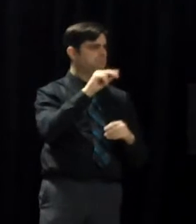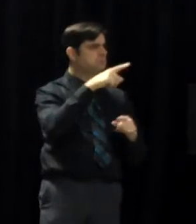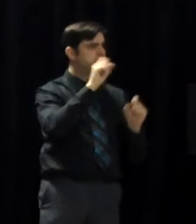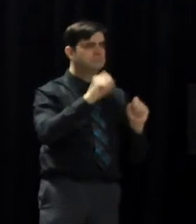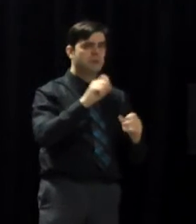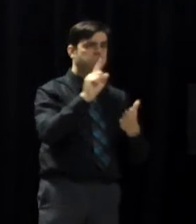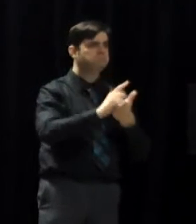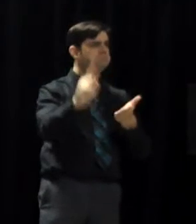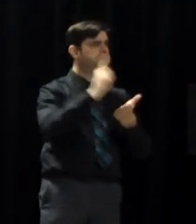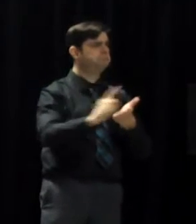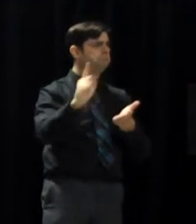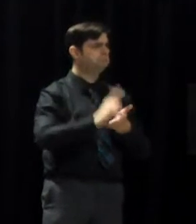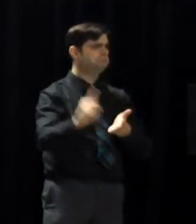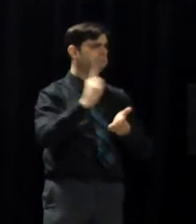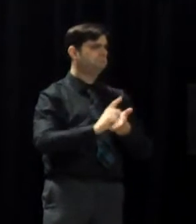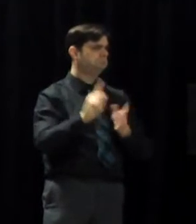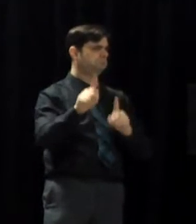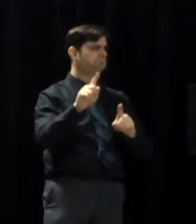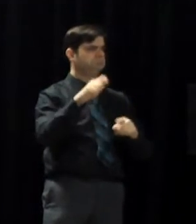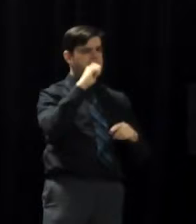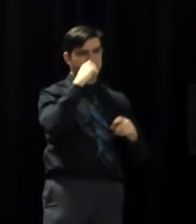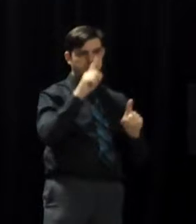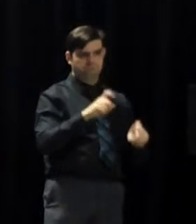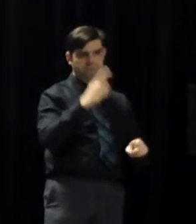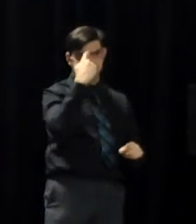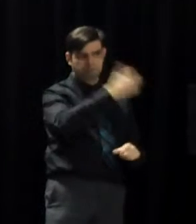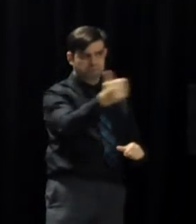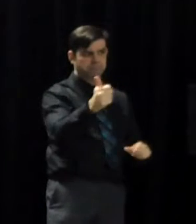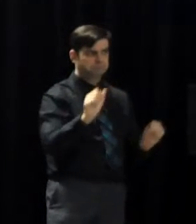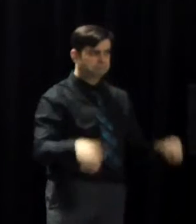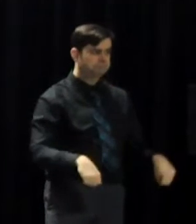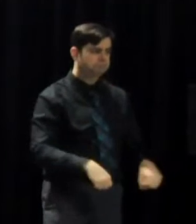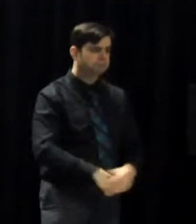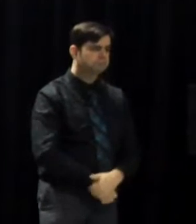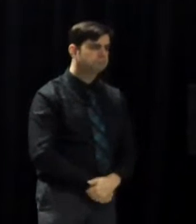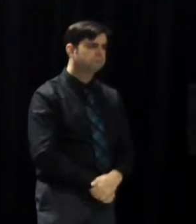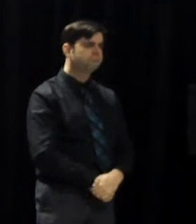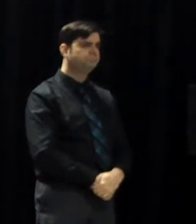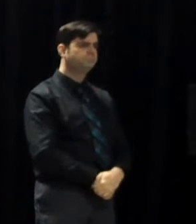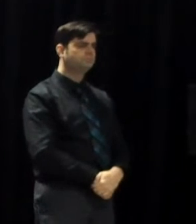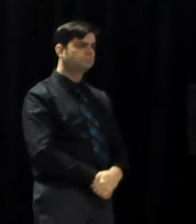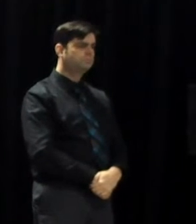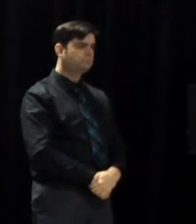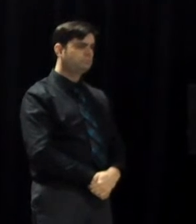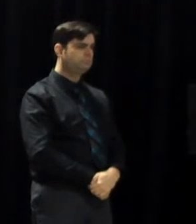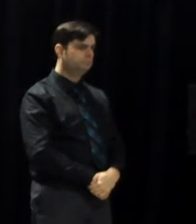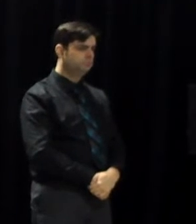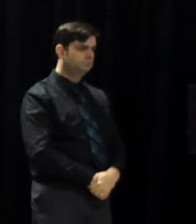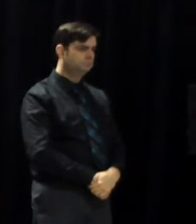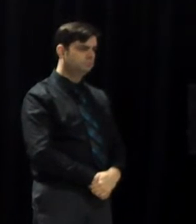test. So nobody promotes our testing program more than the Waterboy.